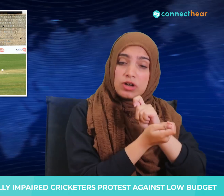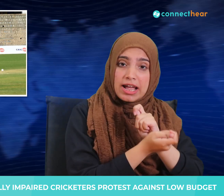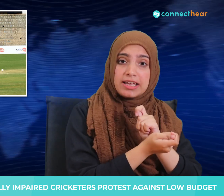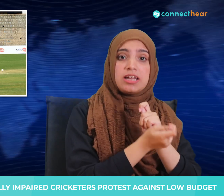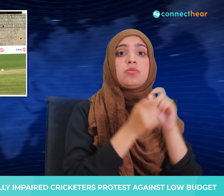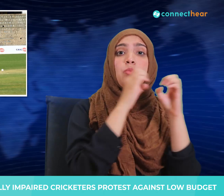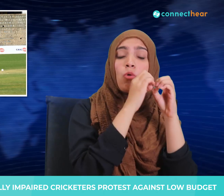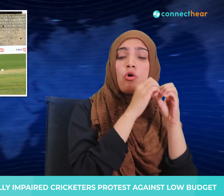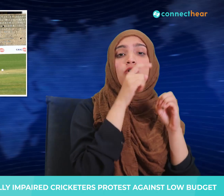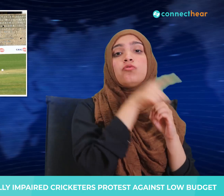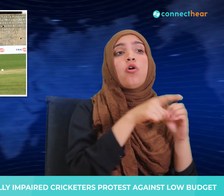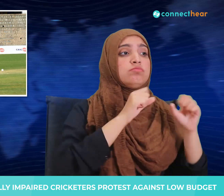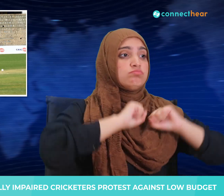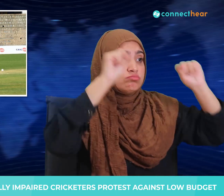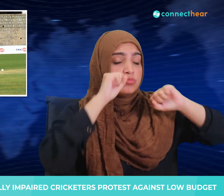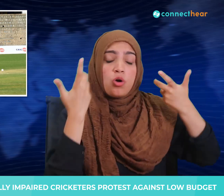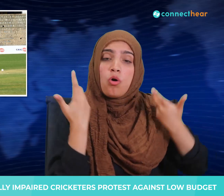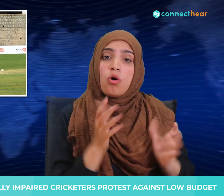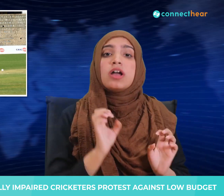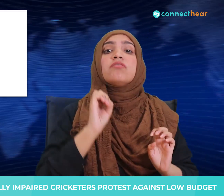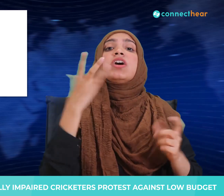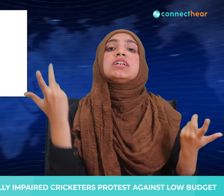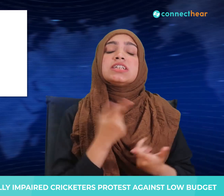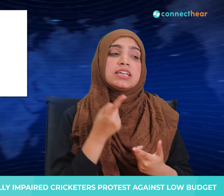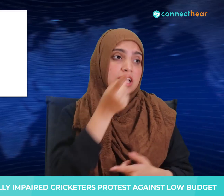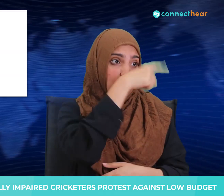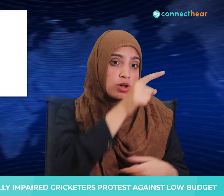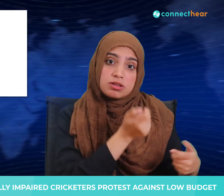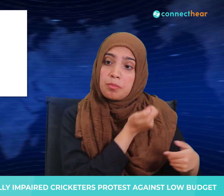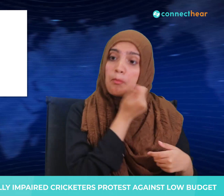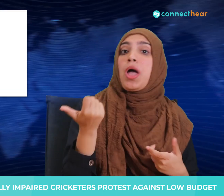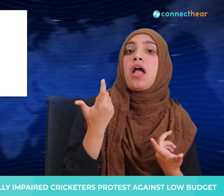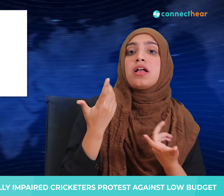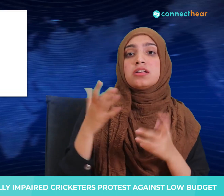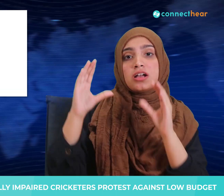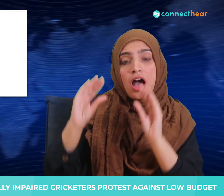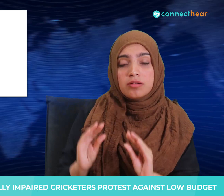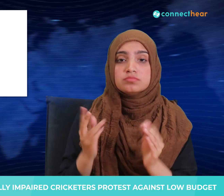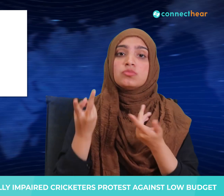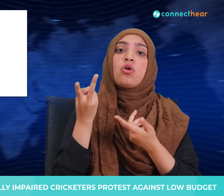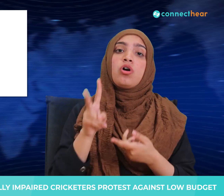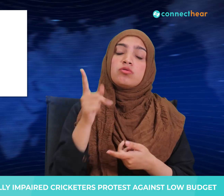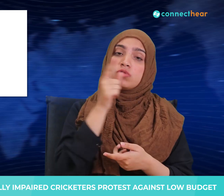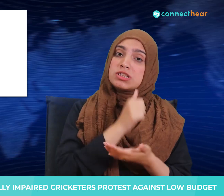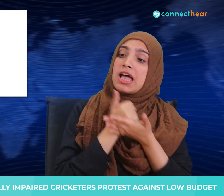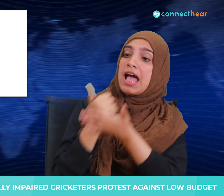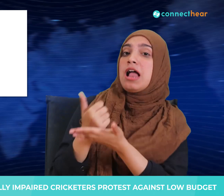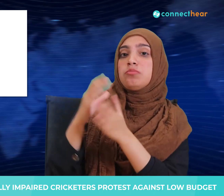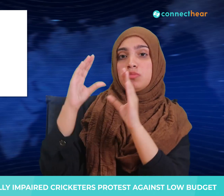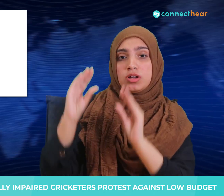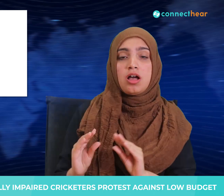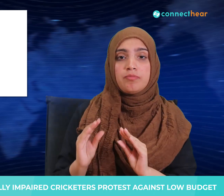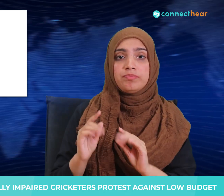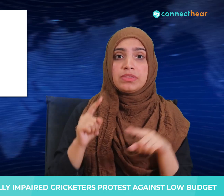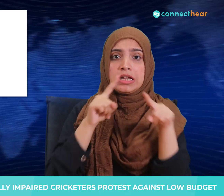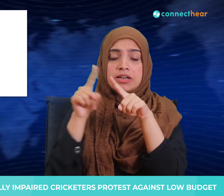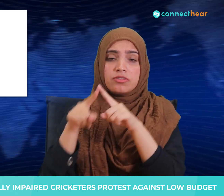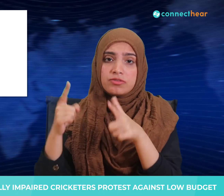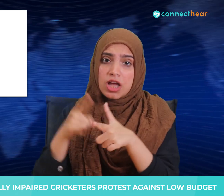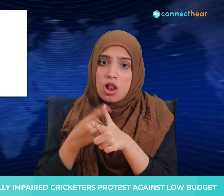visually impaired athletes of the country. The blind cricketers gathered outside the Qazafi Stadium in Lahore